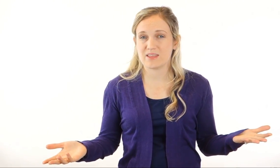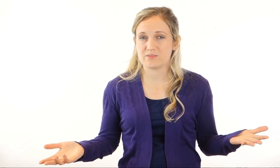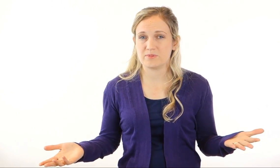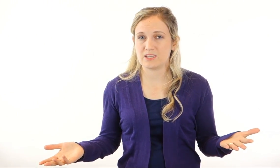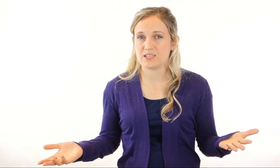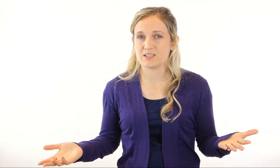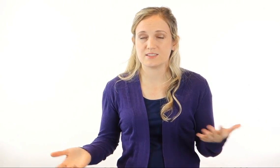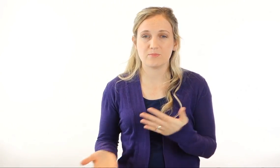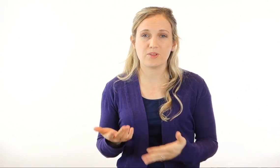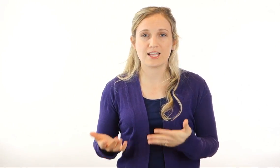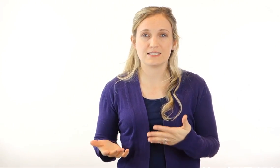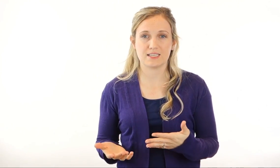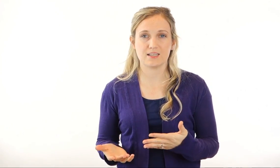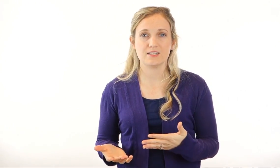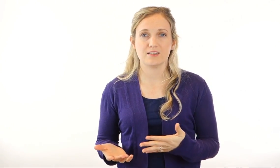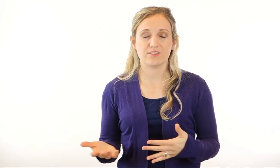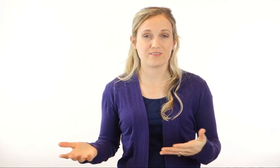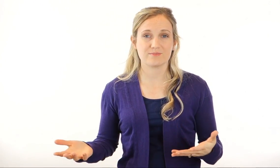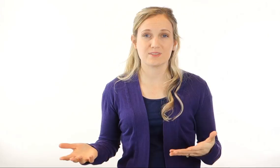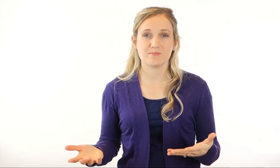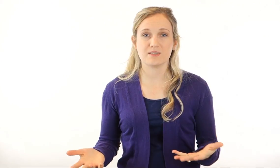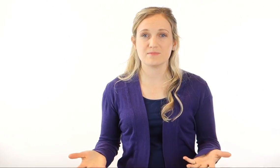that would be a simple idea. If you have some sunbeams,